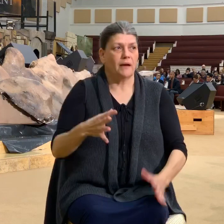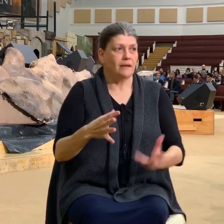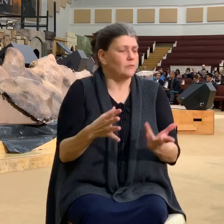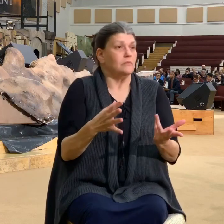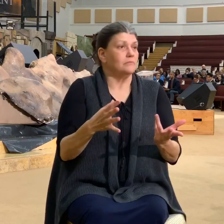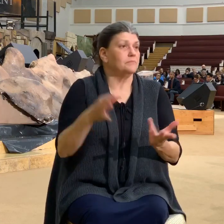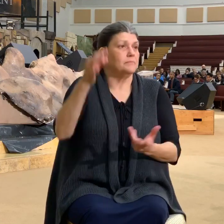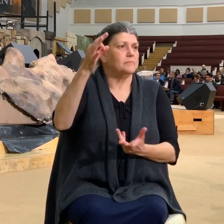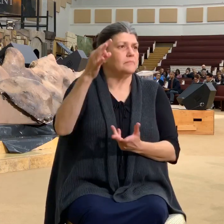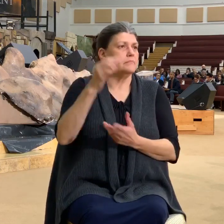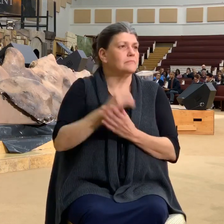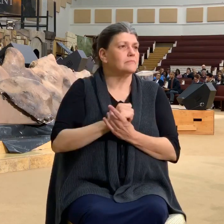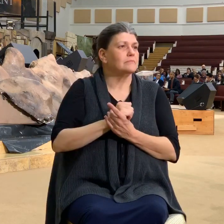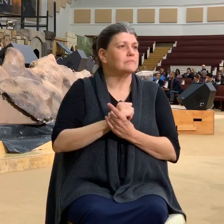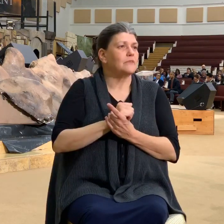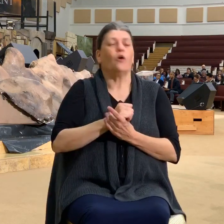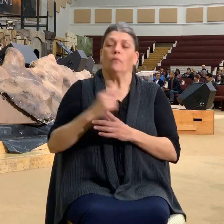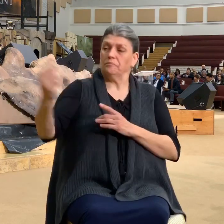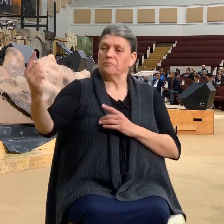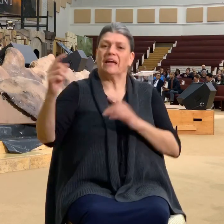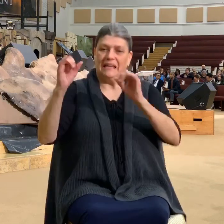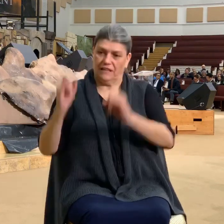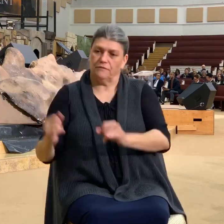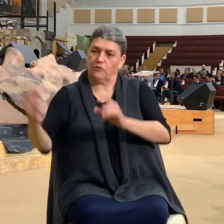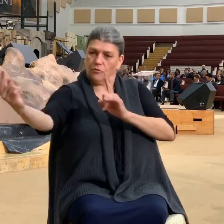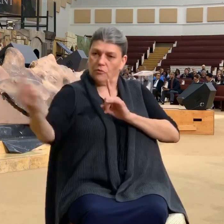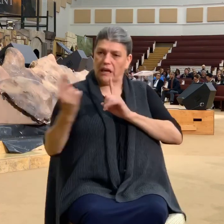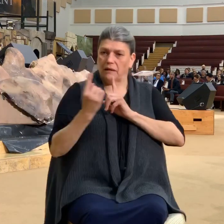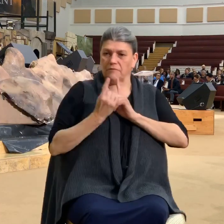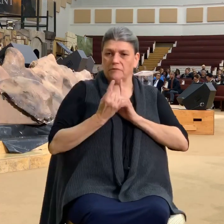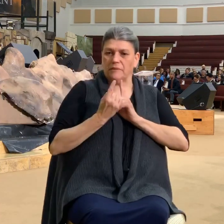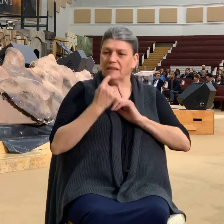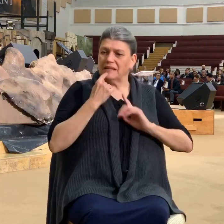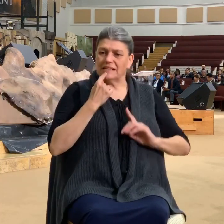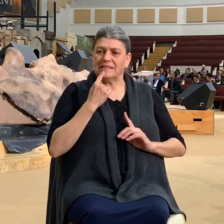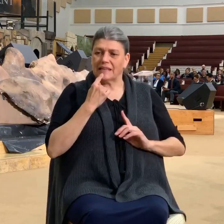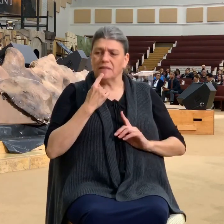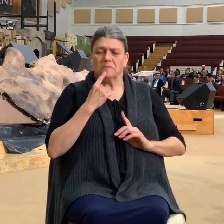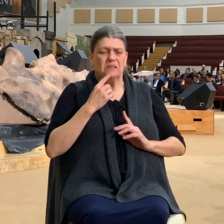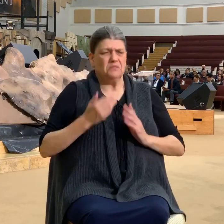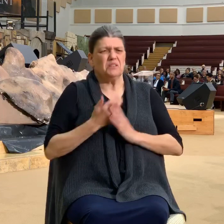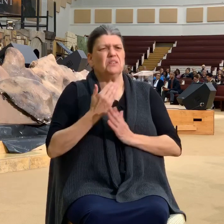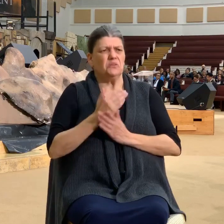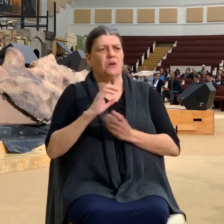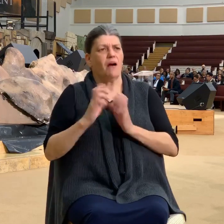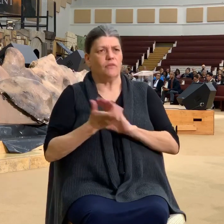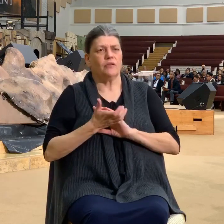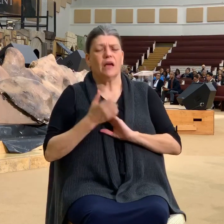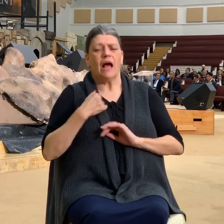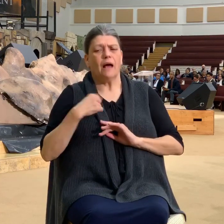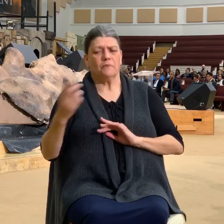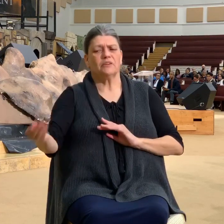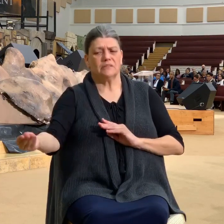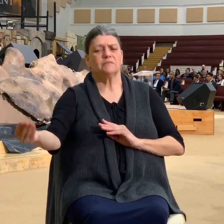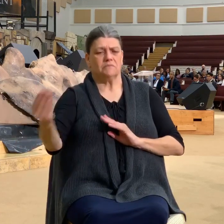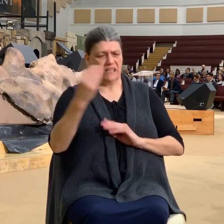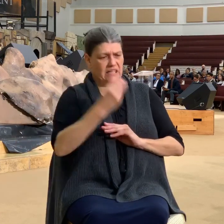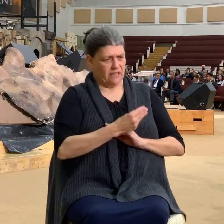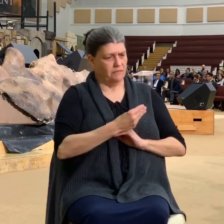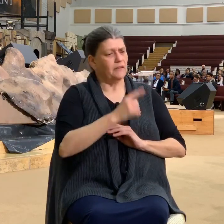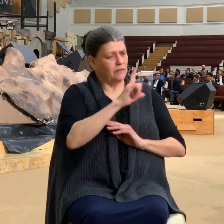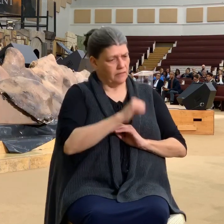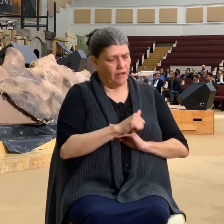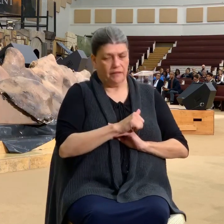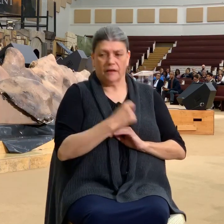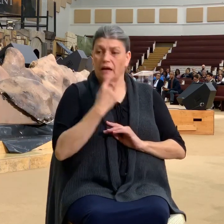individual that came to me and said, I'm gonna start, he was a newcomer. He said, I'm gonna give my tithes.